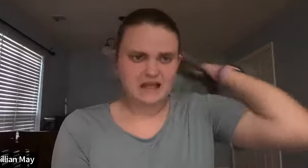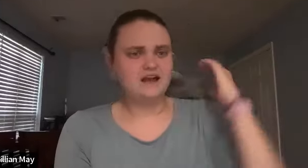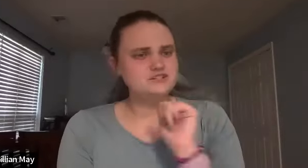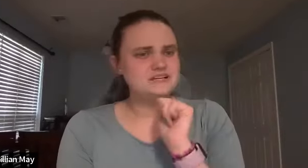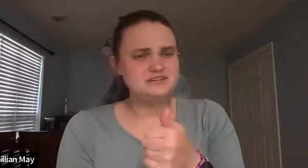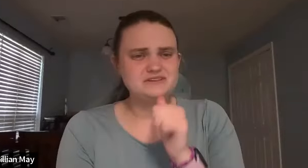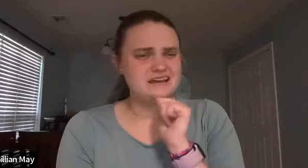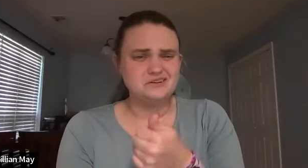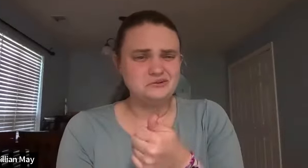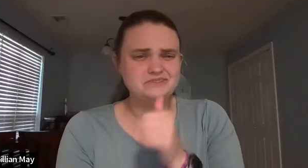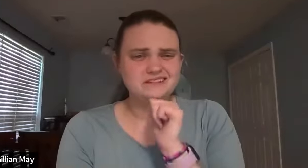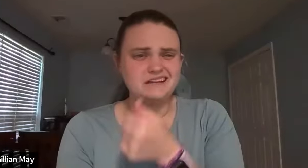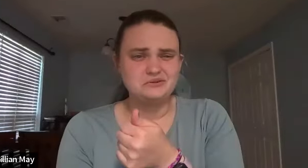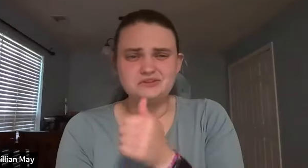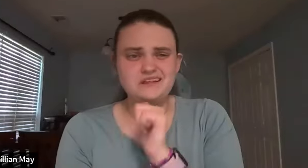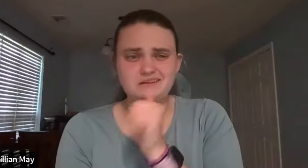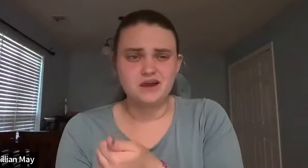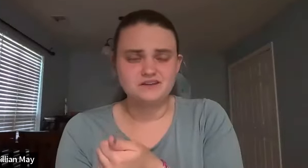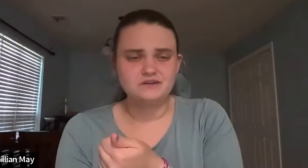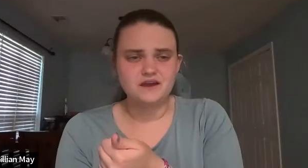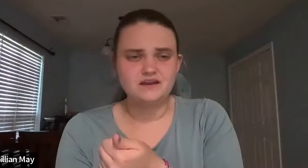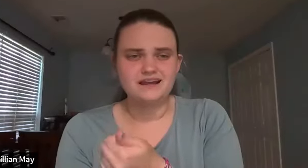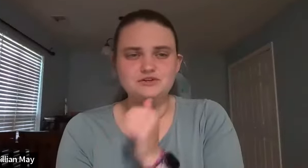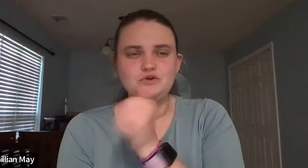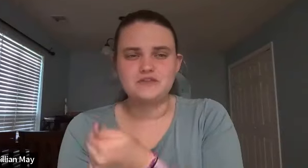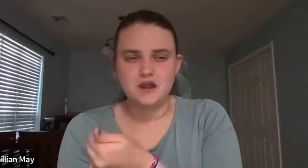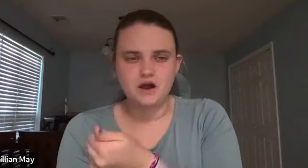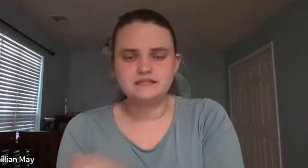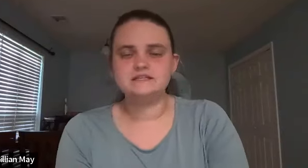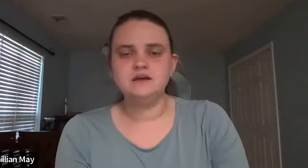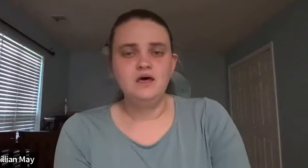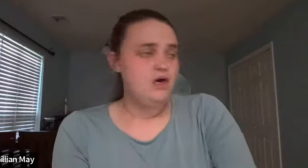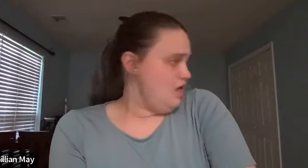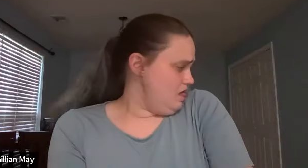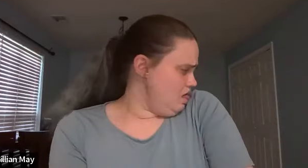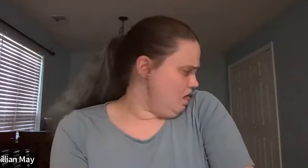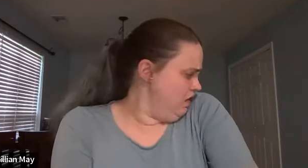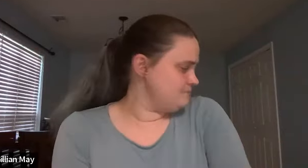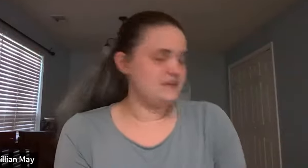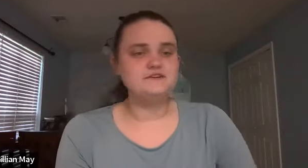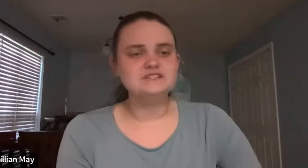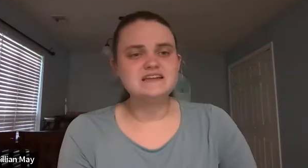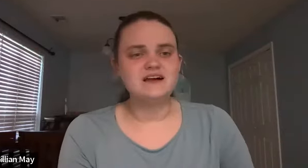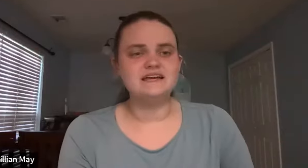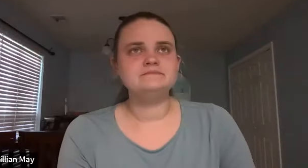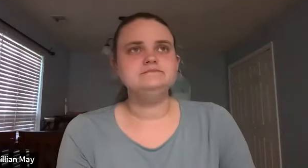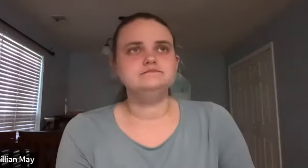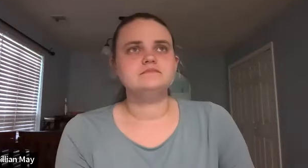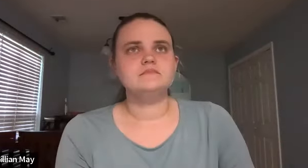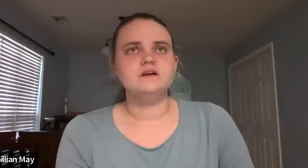I do like I don't do that. Like I'm not doing that. I do more than not. If you're saying like, I'm